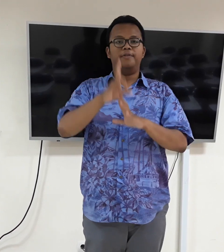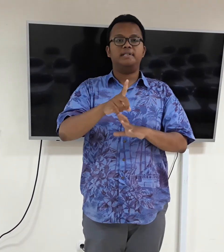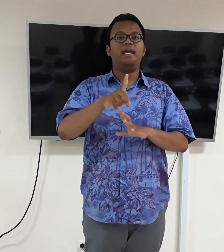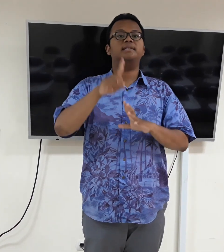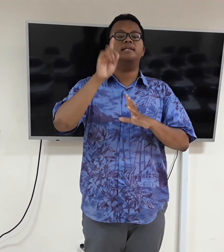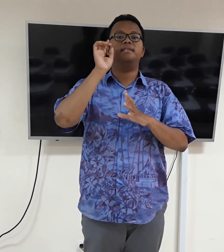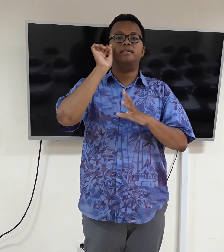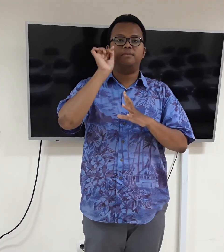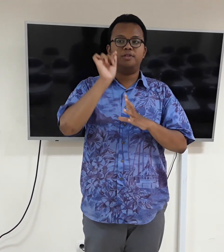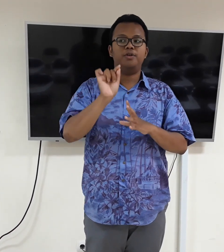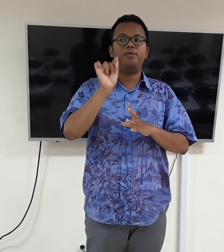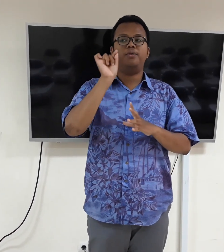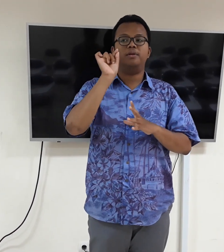firstly is this true